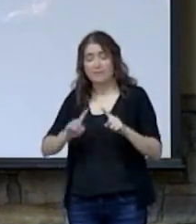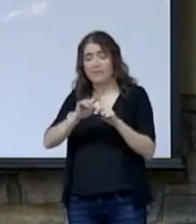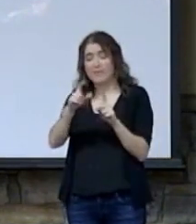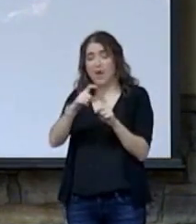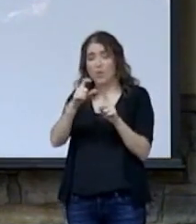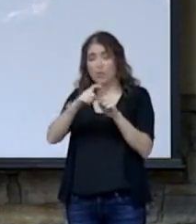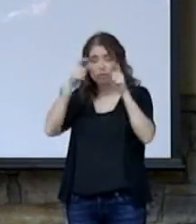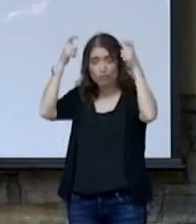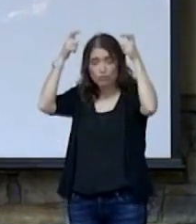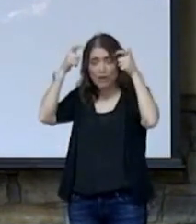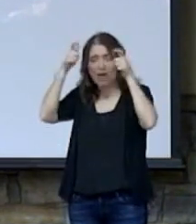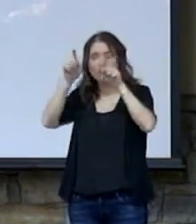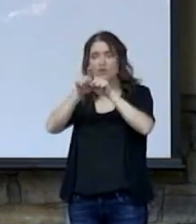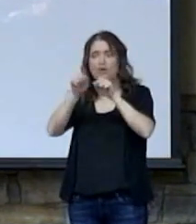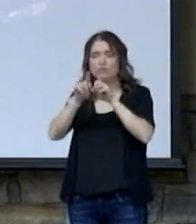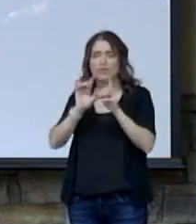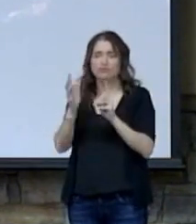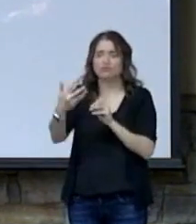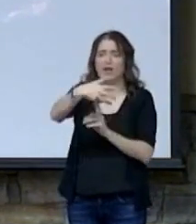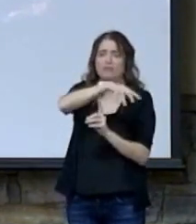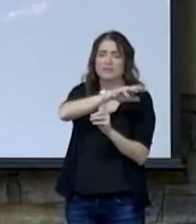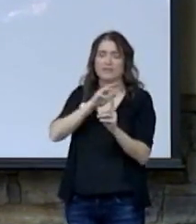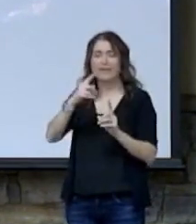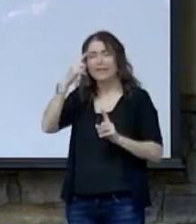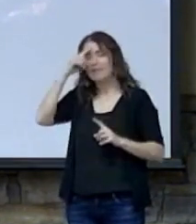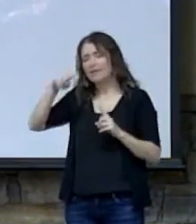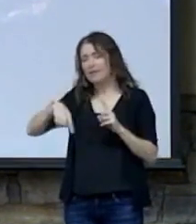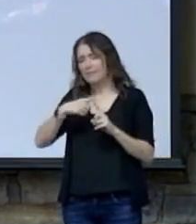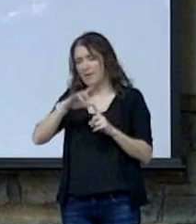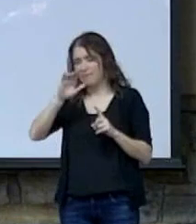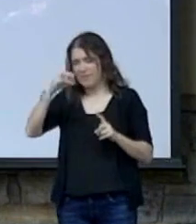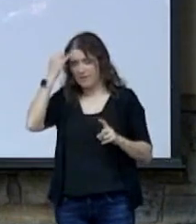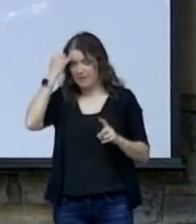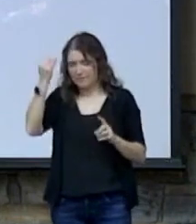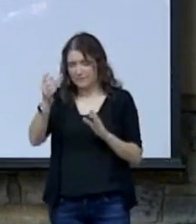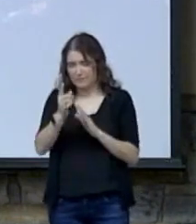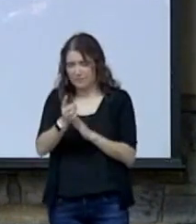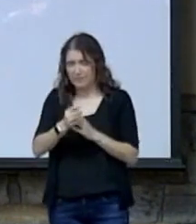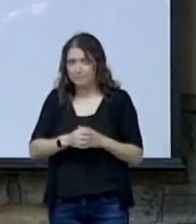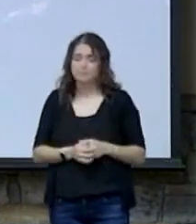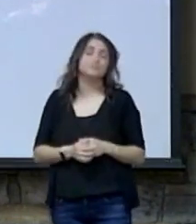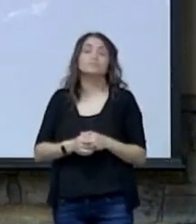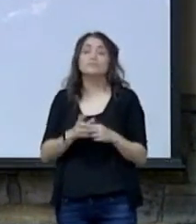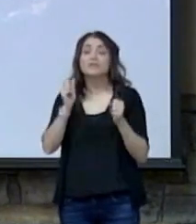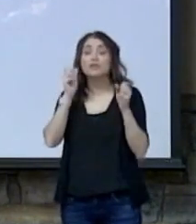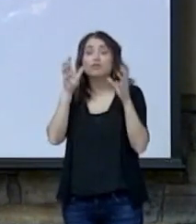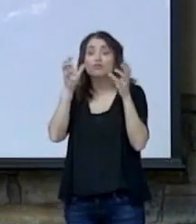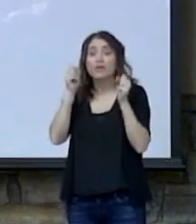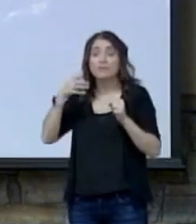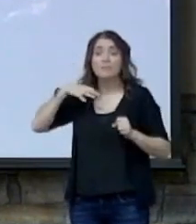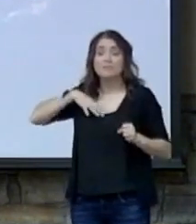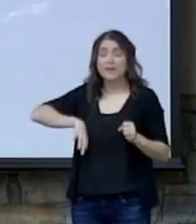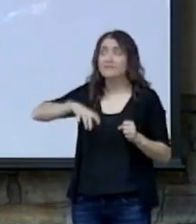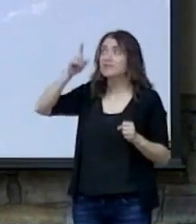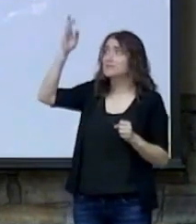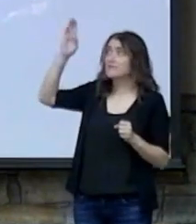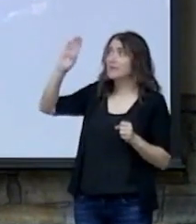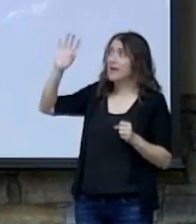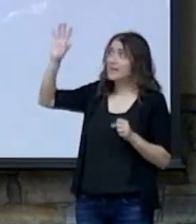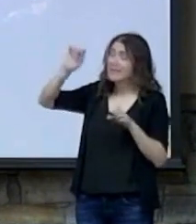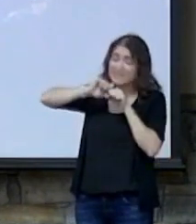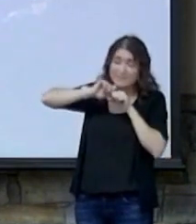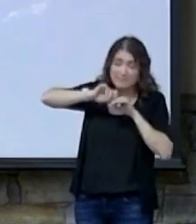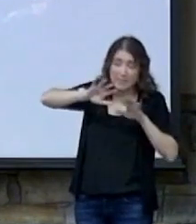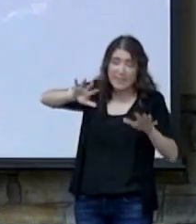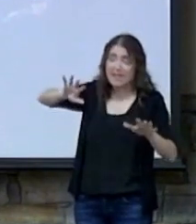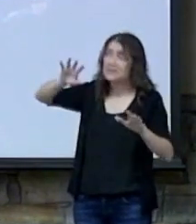this idea of surrounding. Think about that idea for just a minute. The incredible benefits of God, His blessings